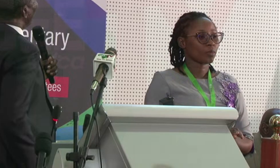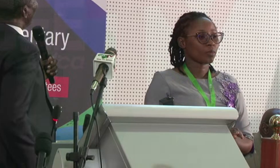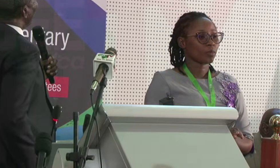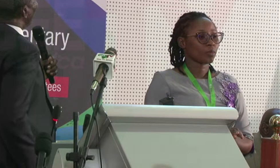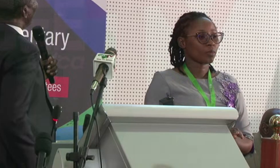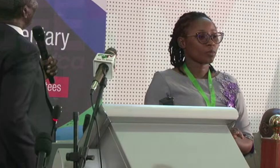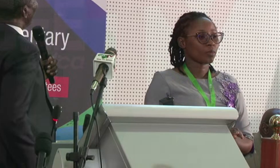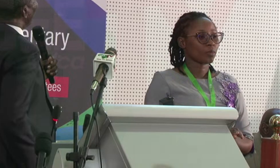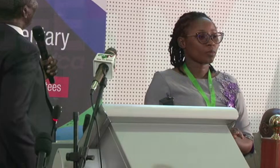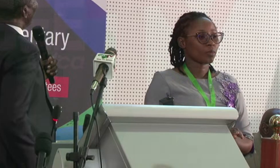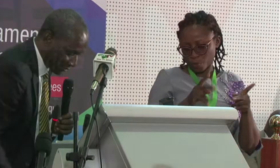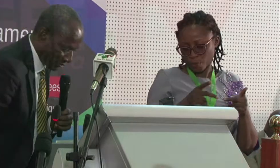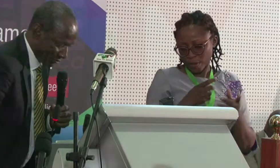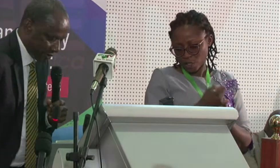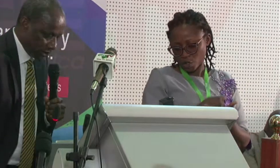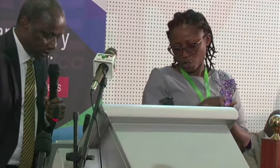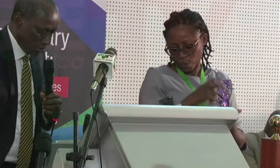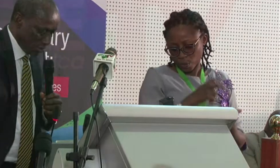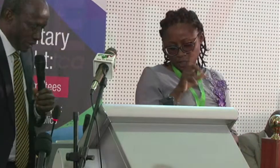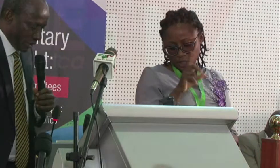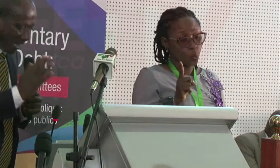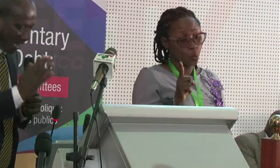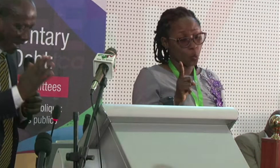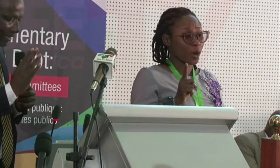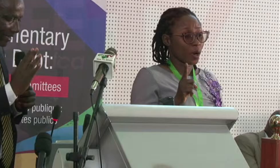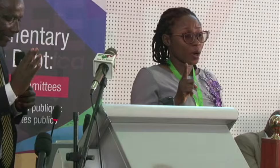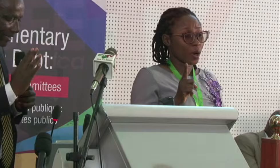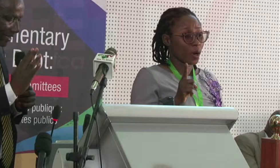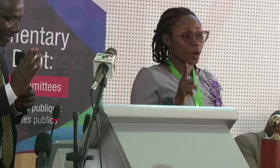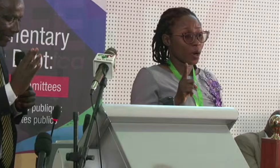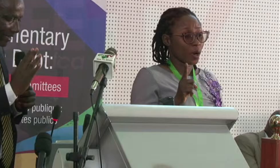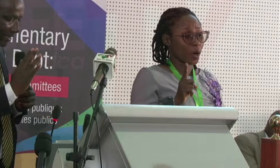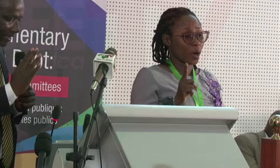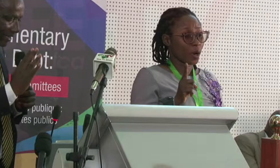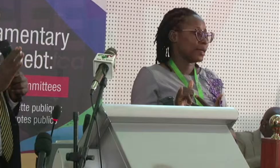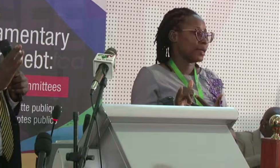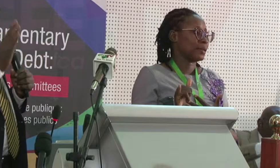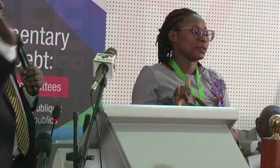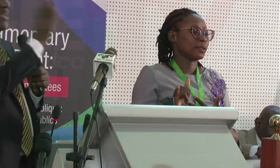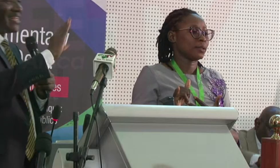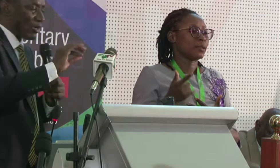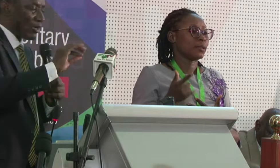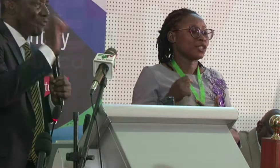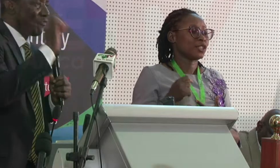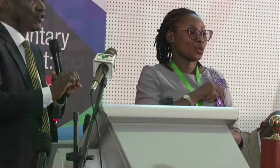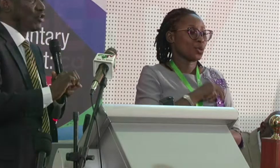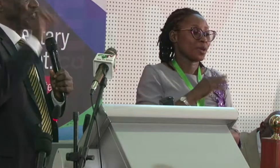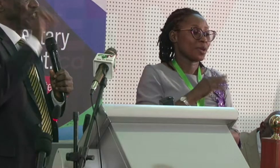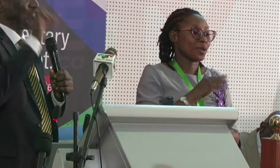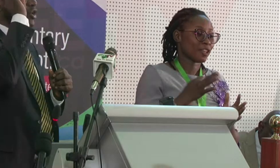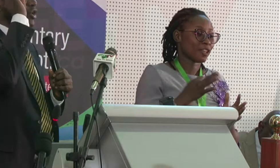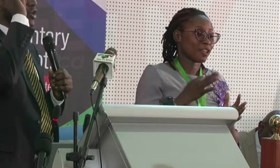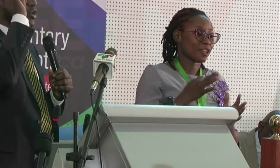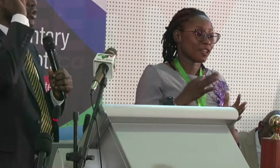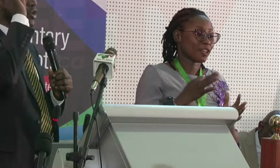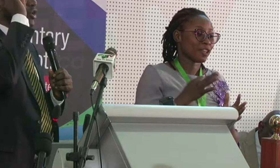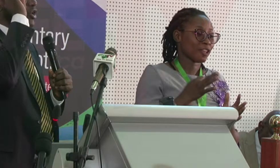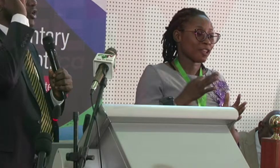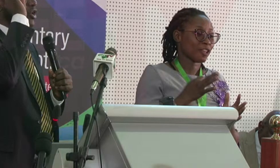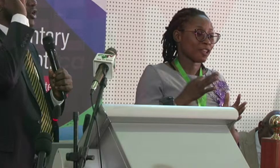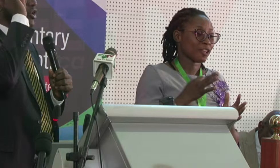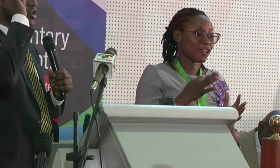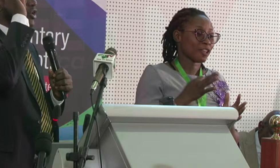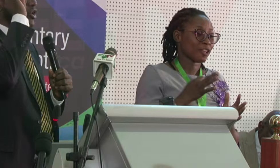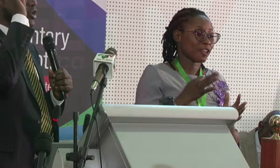DMO Act, it clearly, the Minister of the Federation shall not approve